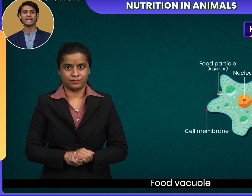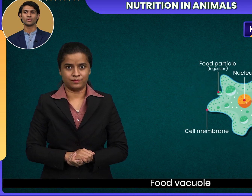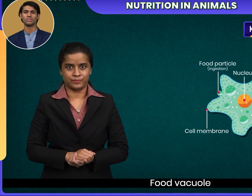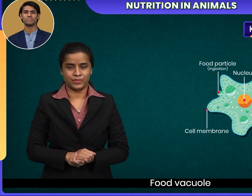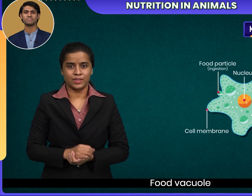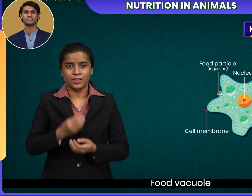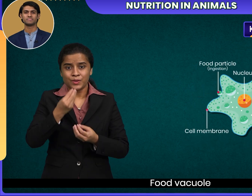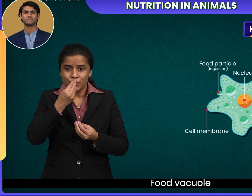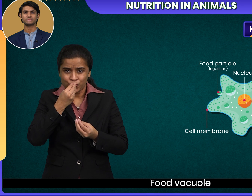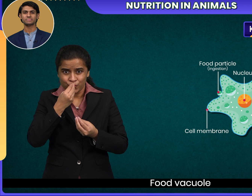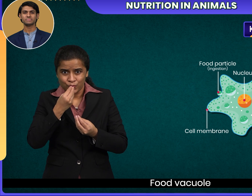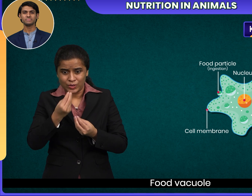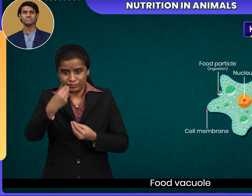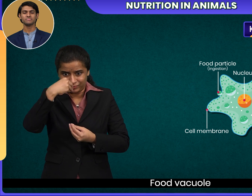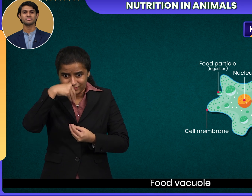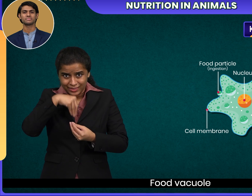food vacuole,